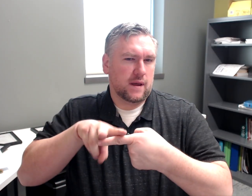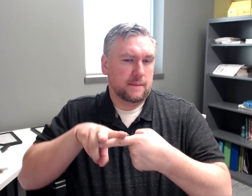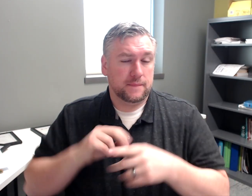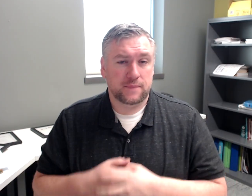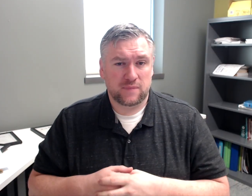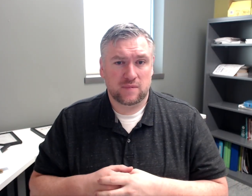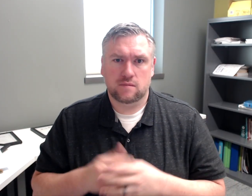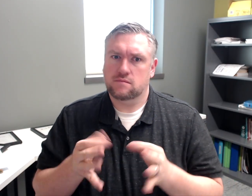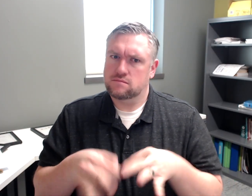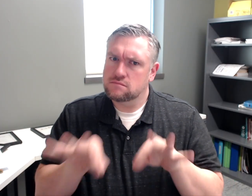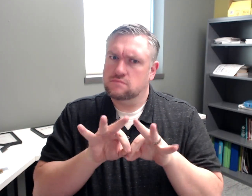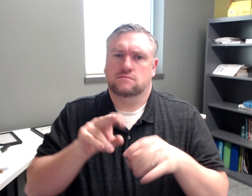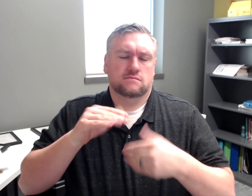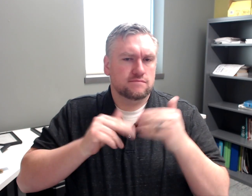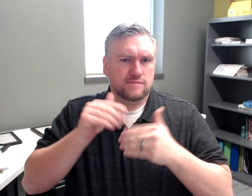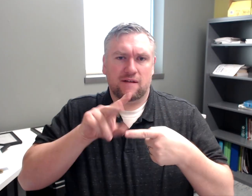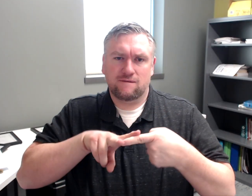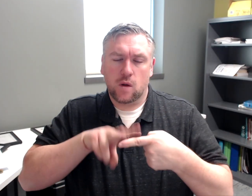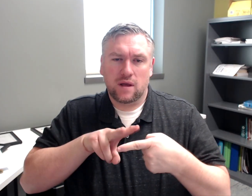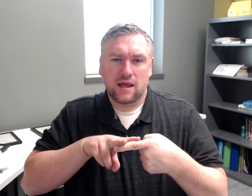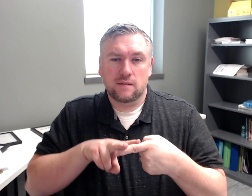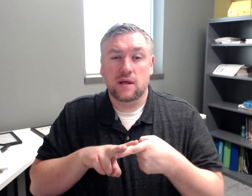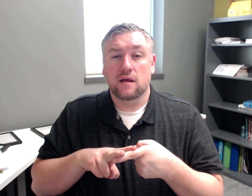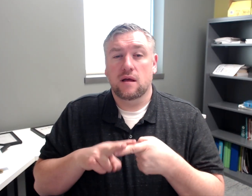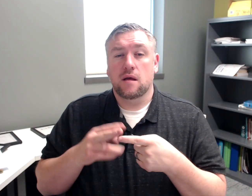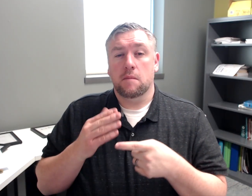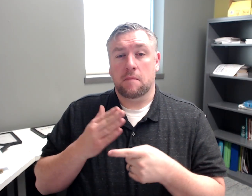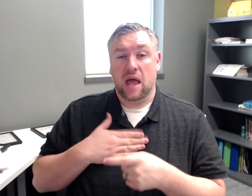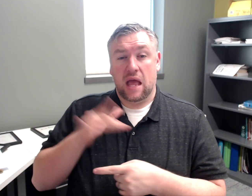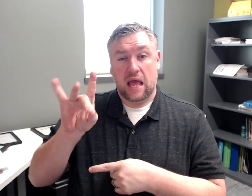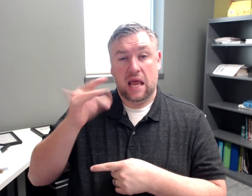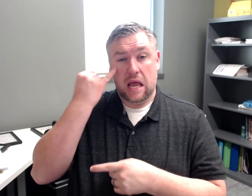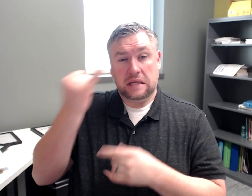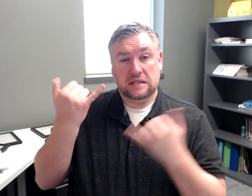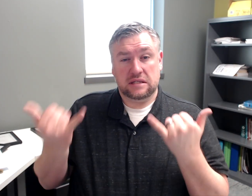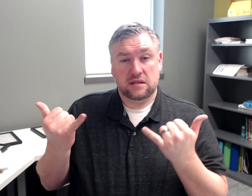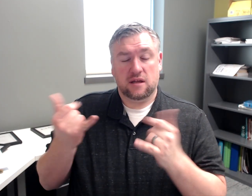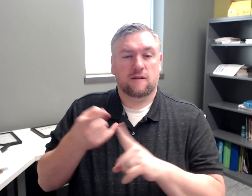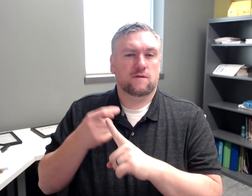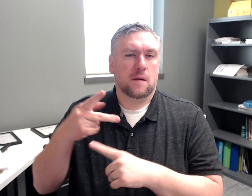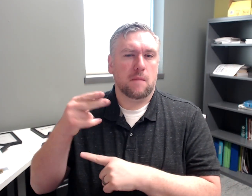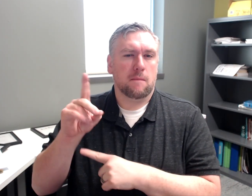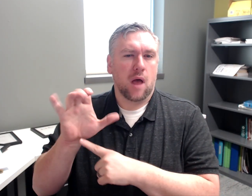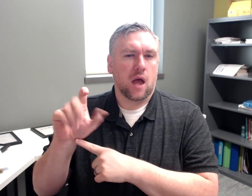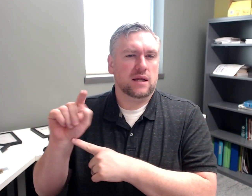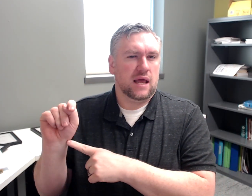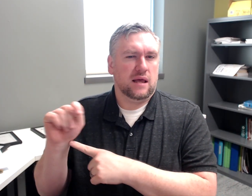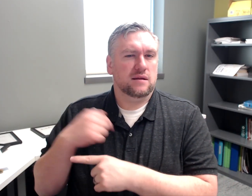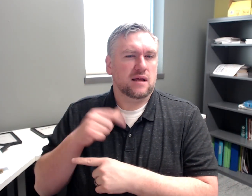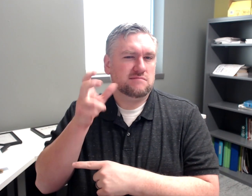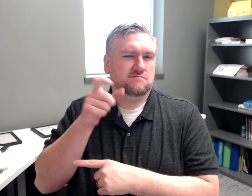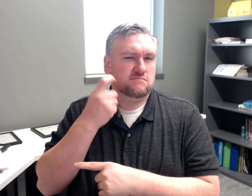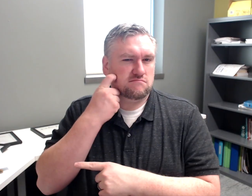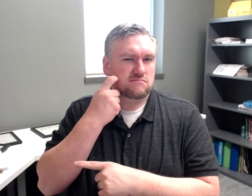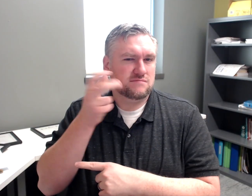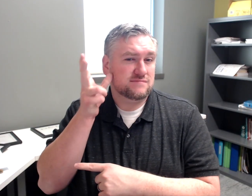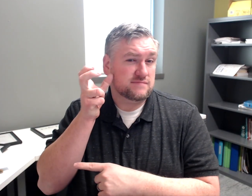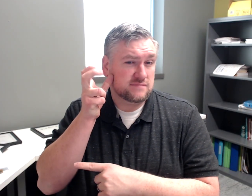vocabulary. Oh, it's so important to build good vocabulary. And these 8 tips today are from a podcast that I recently listened